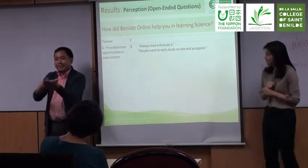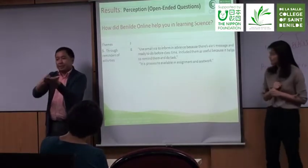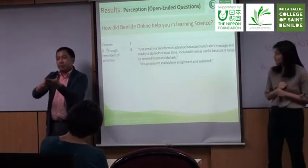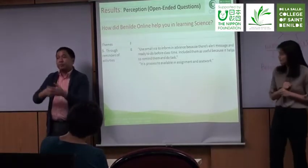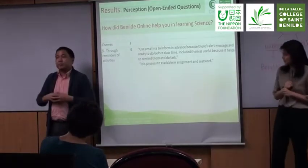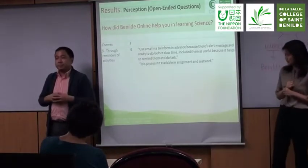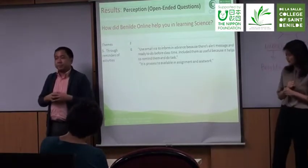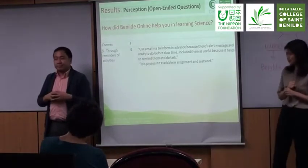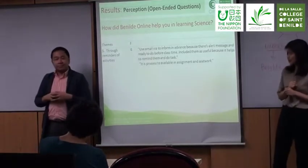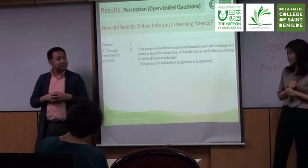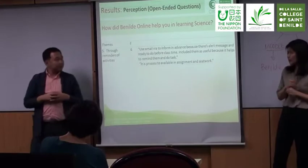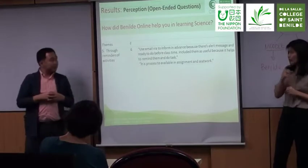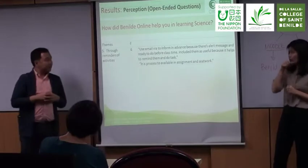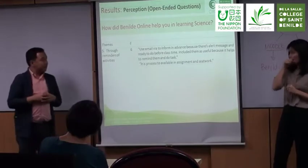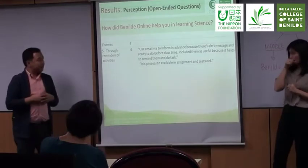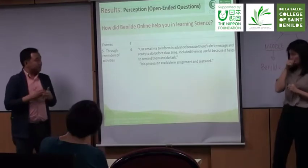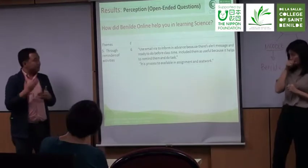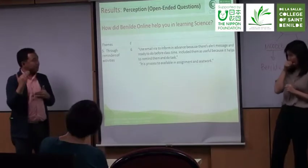Next.